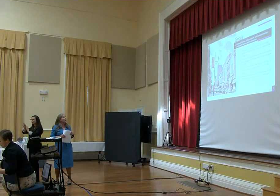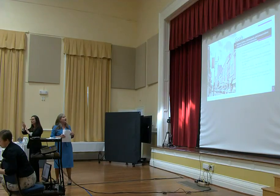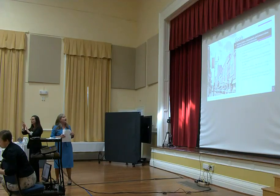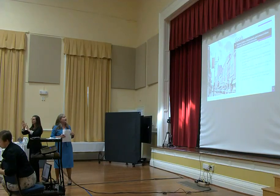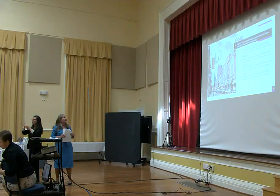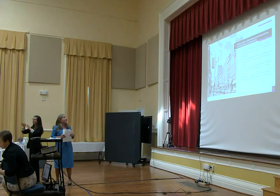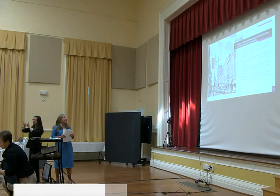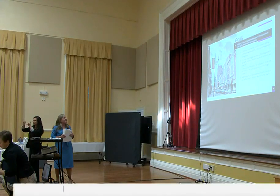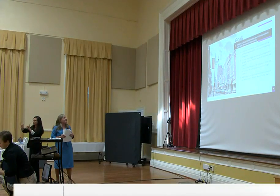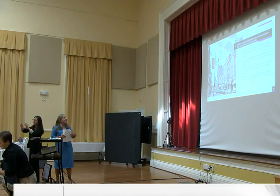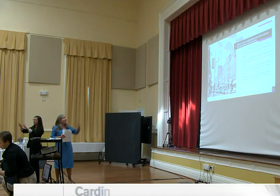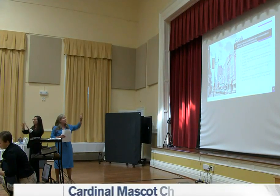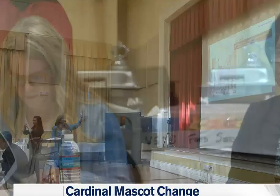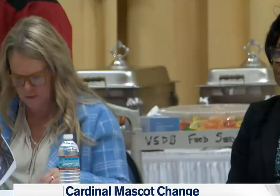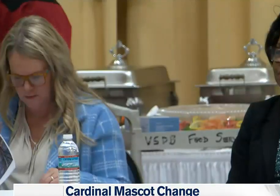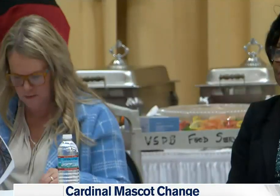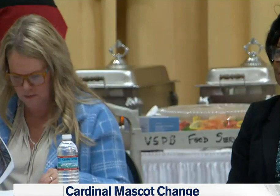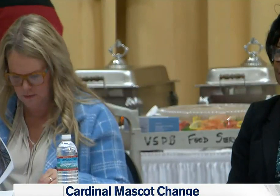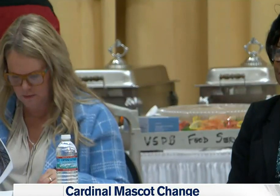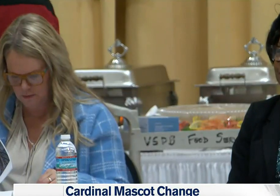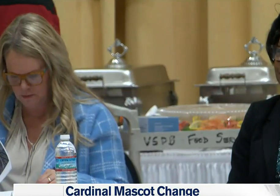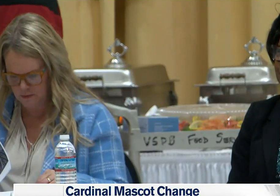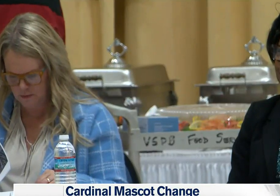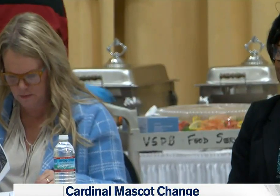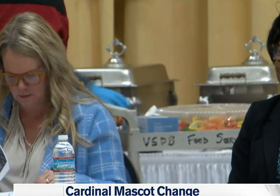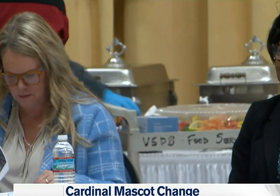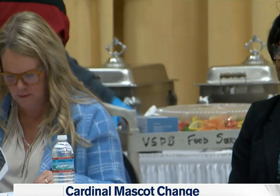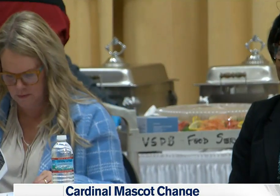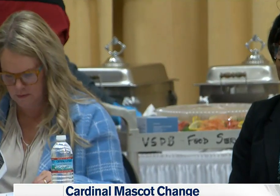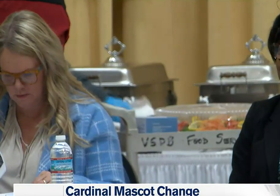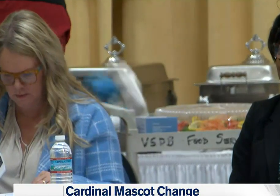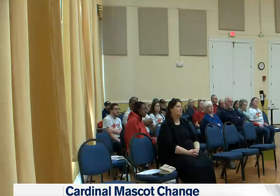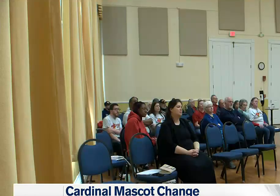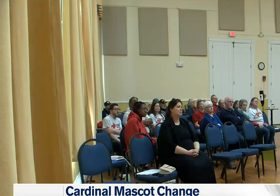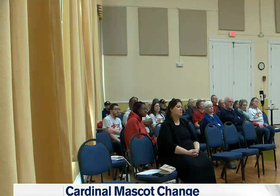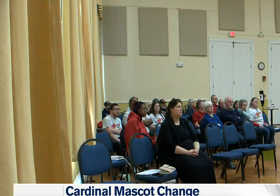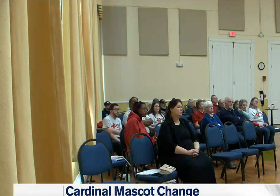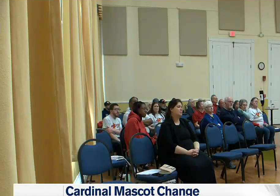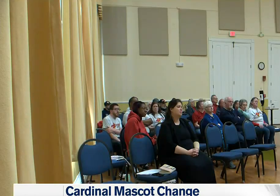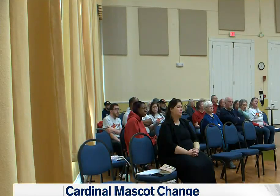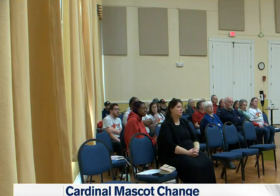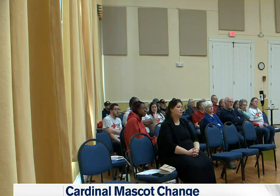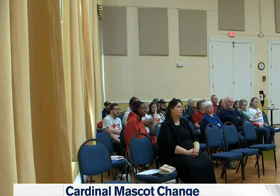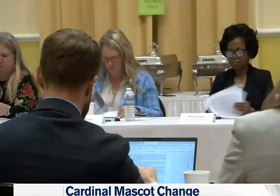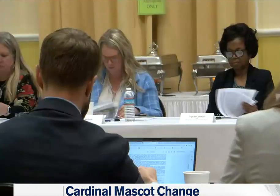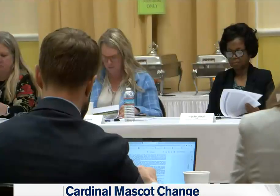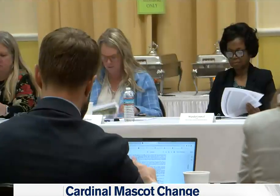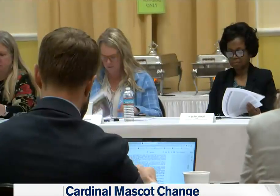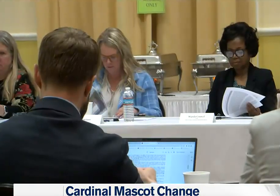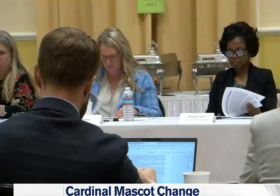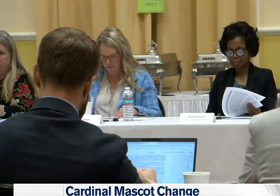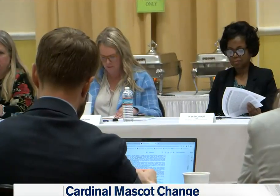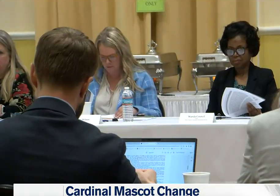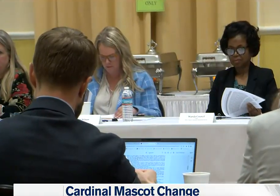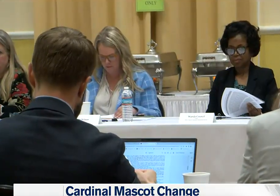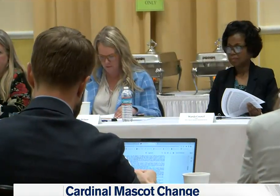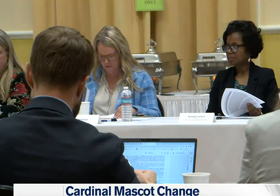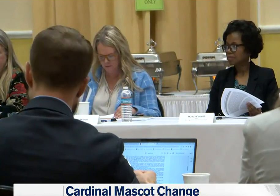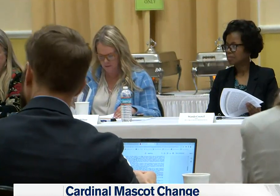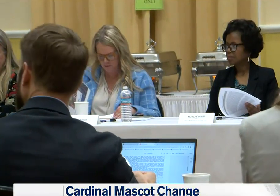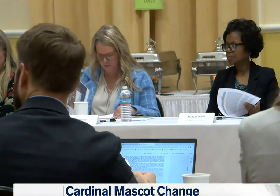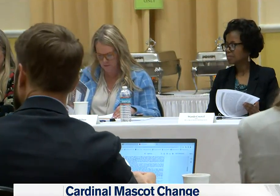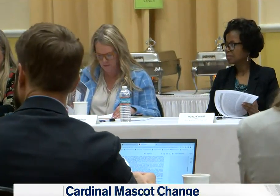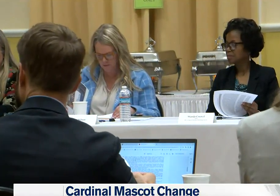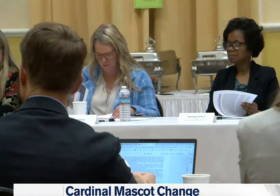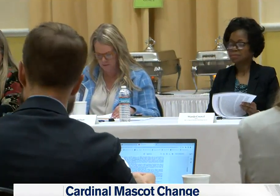had two mascots but has decided to have one new mascot that students will pick. The Blind Department's mascot was the Chiefs.